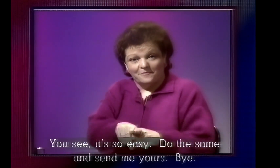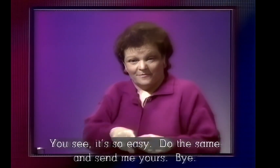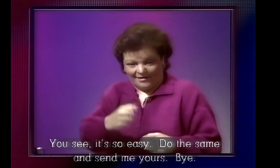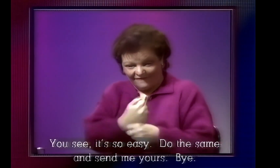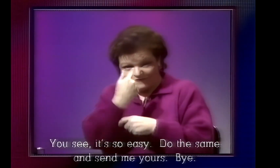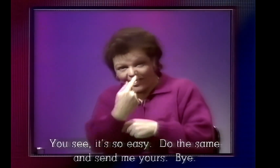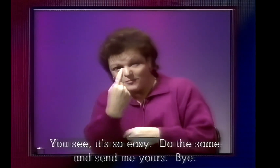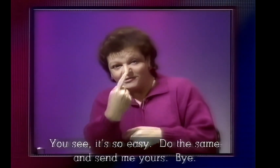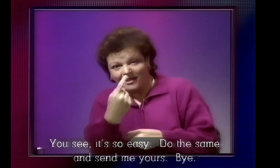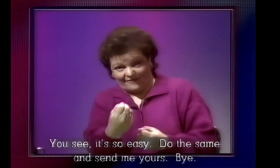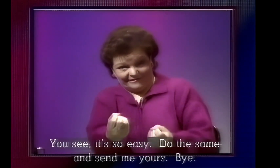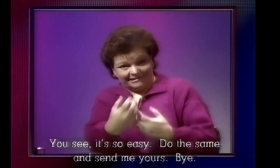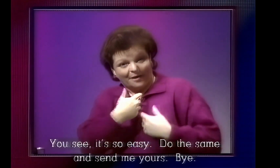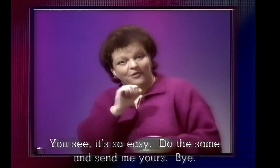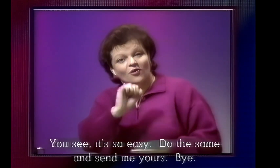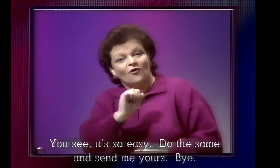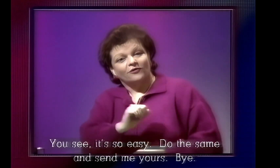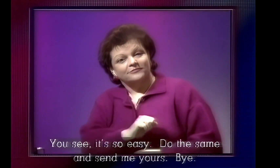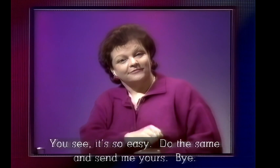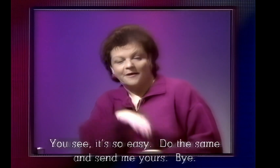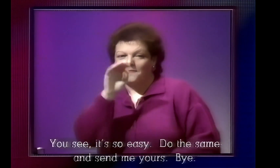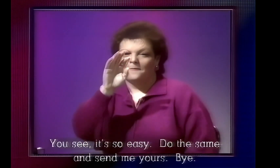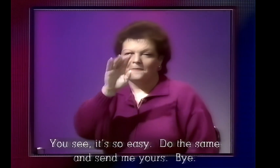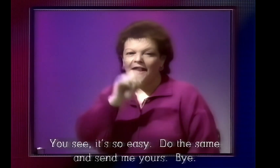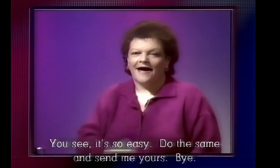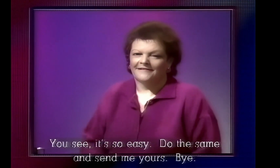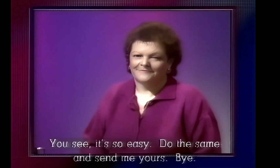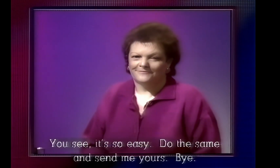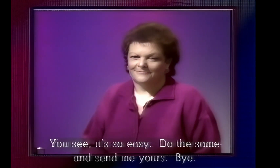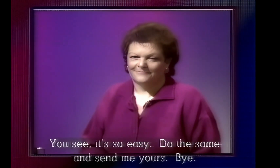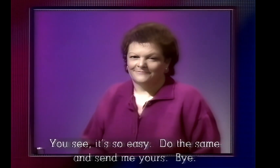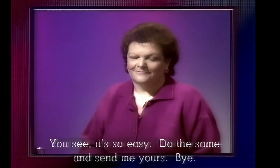easy. Do the same and send me yours. Bye-bye.